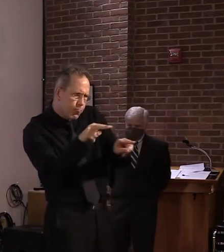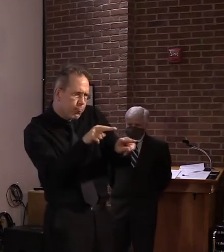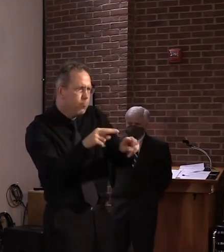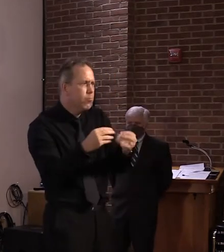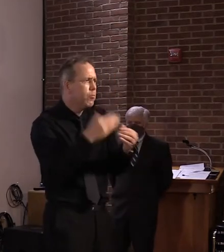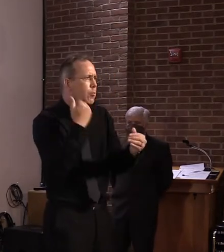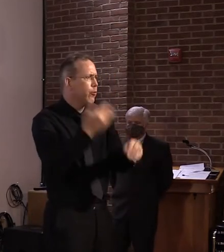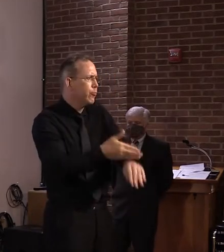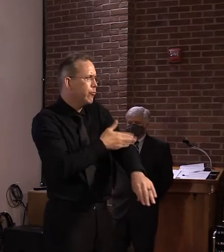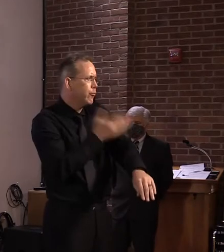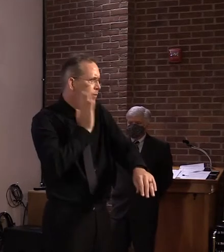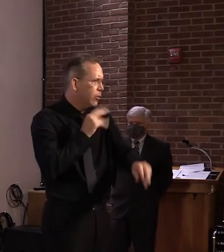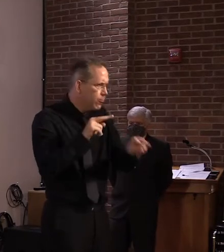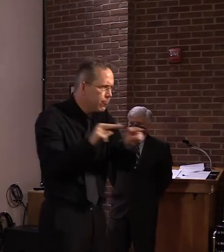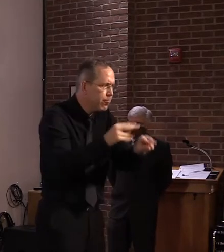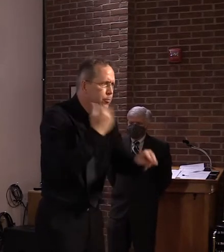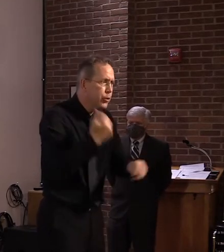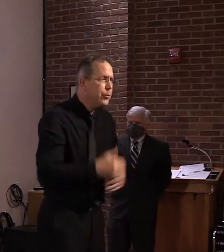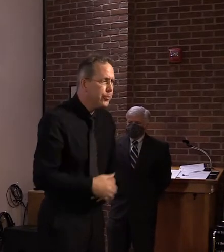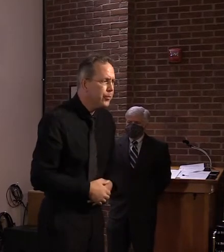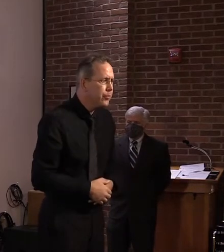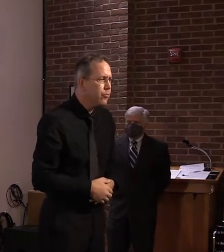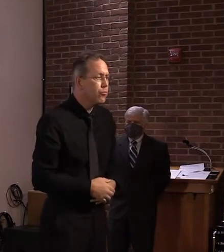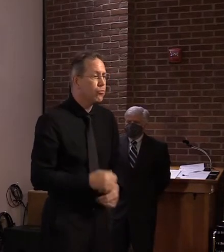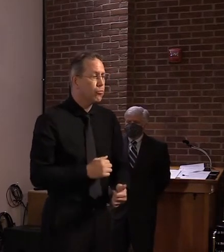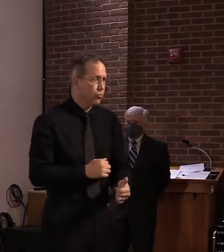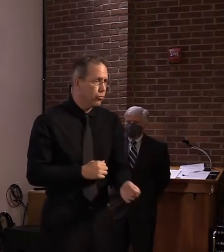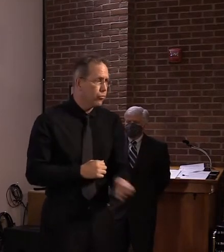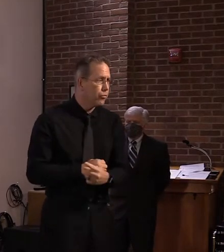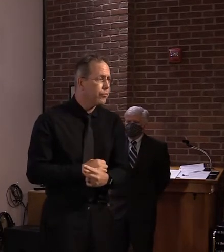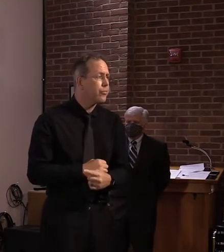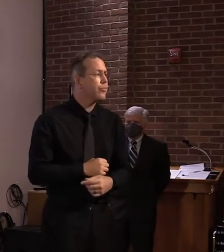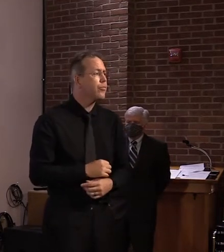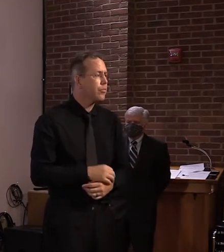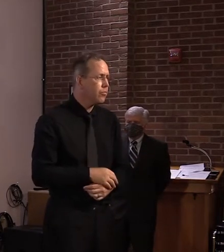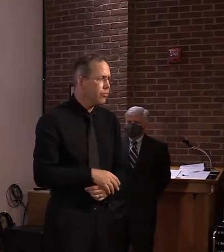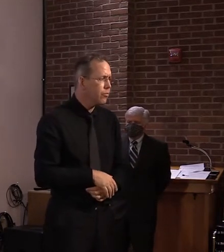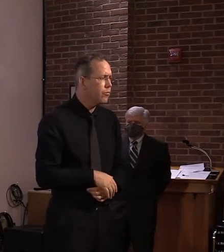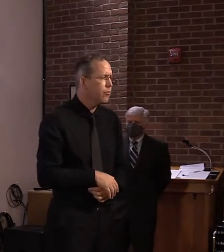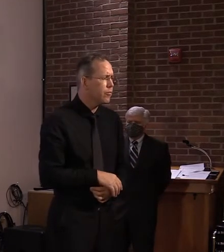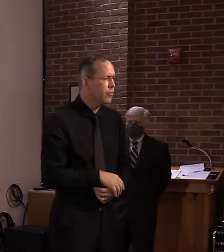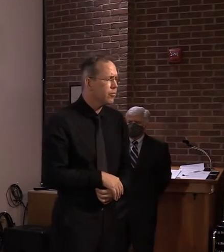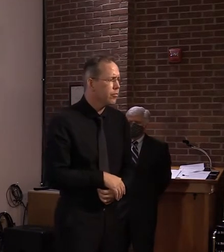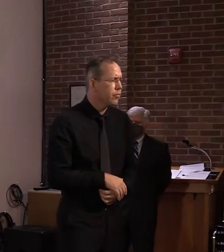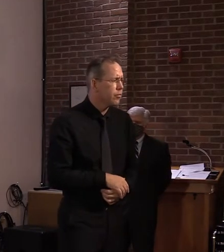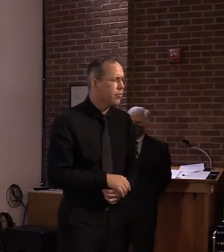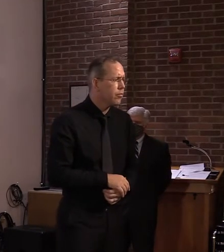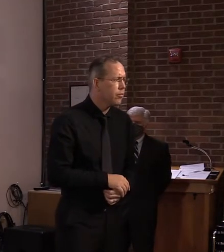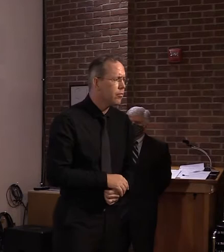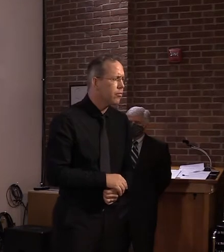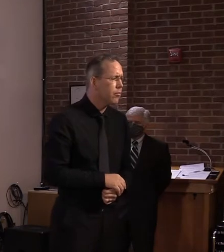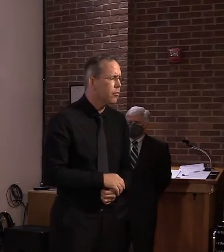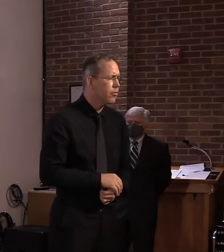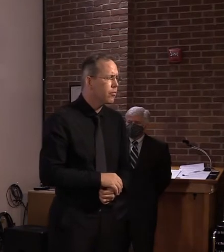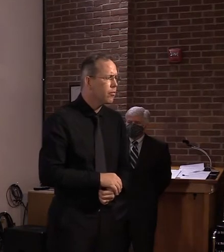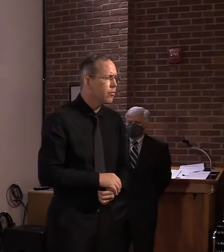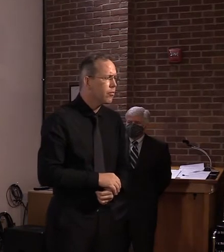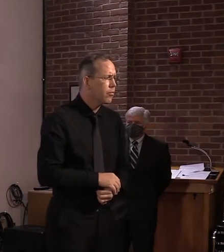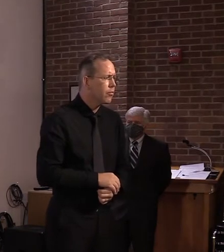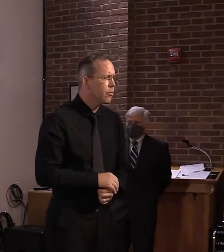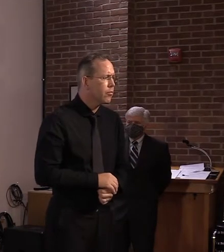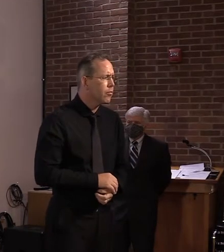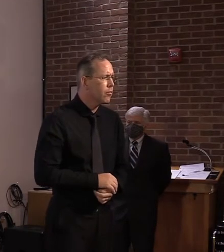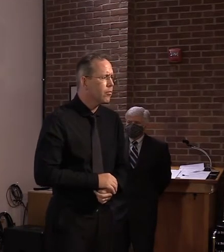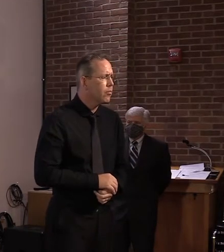And in these 900 plus that have recovered, have there been any reports of any kind of complications, maybe lung damage, trouble